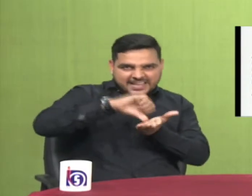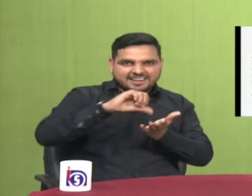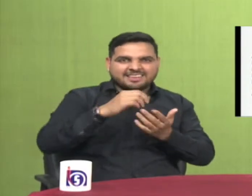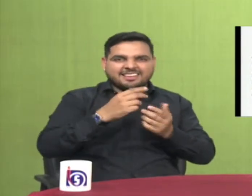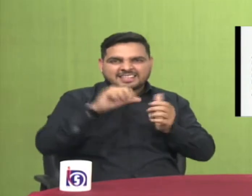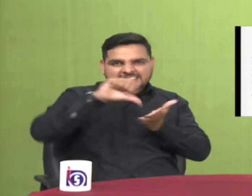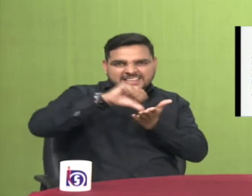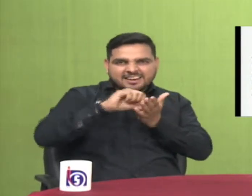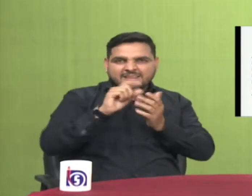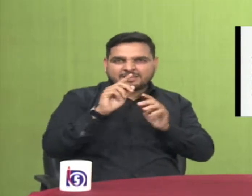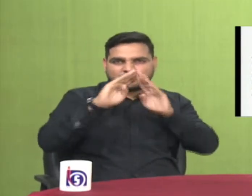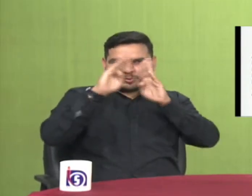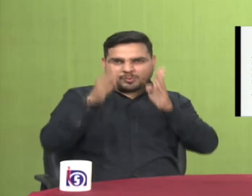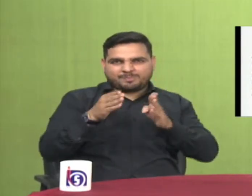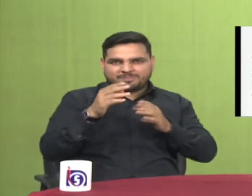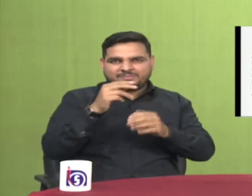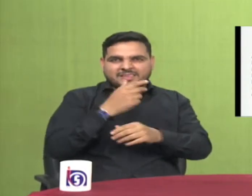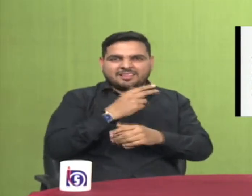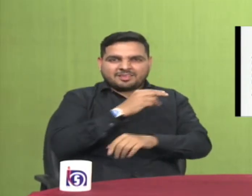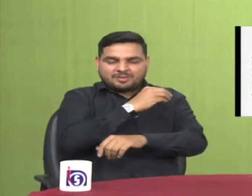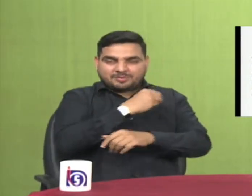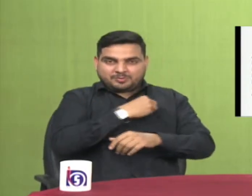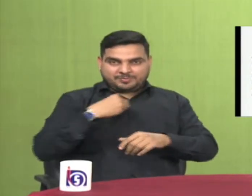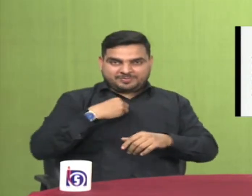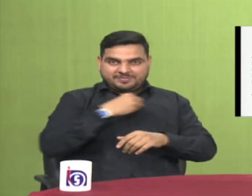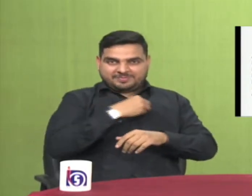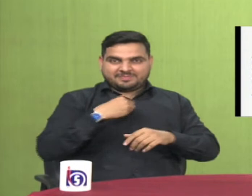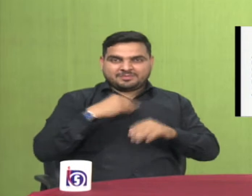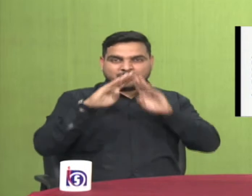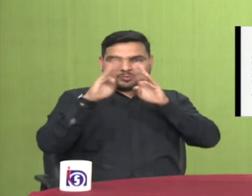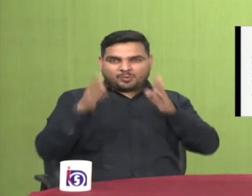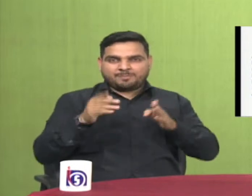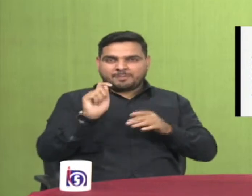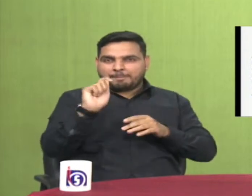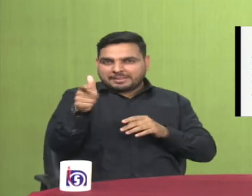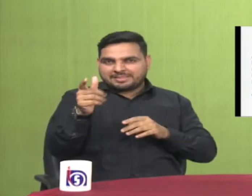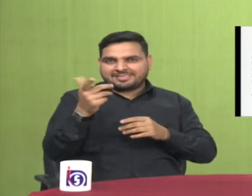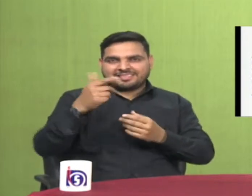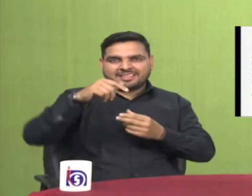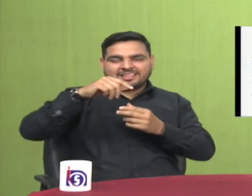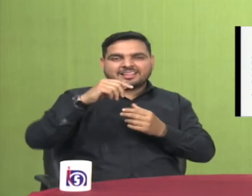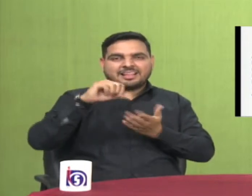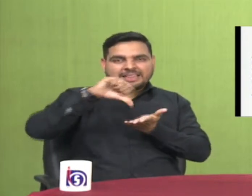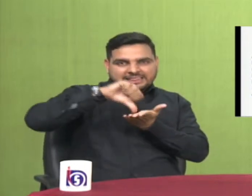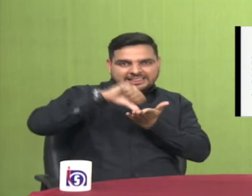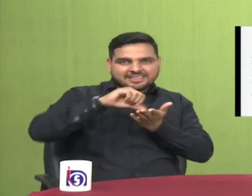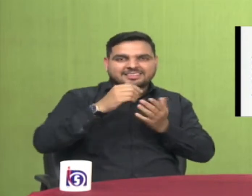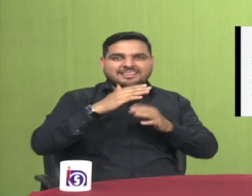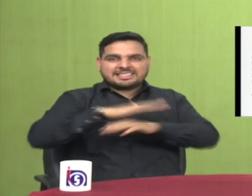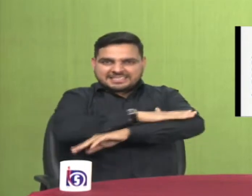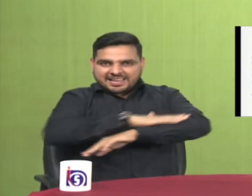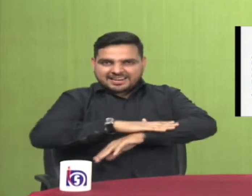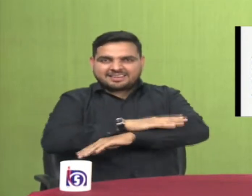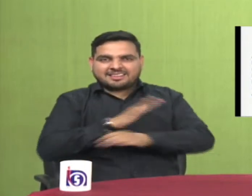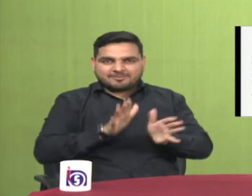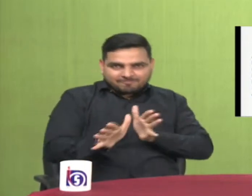which makes their body stronger, and the massage should be done